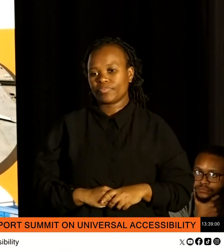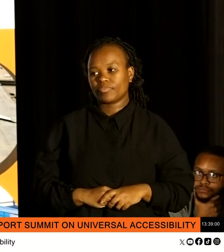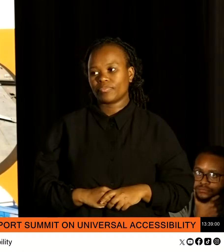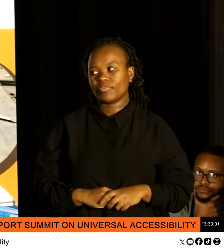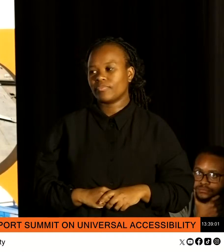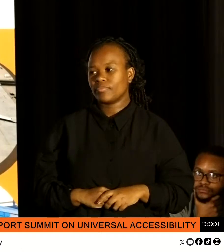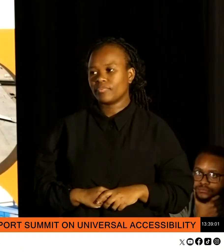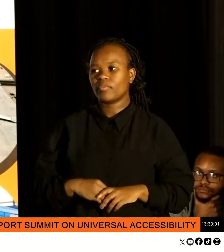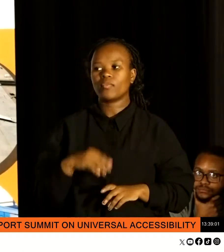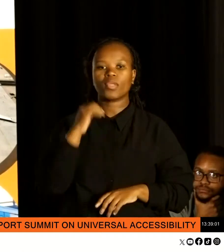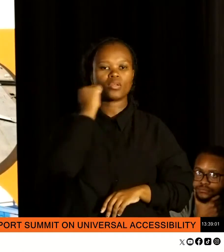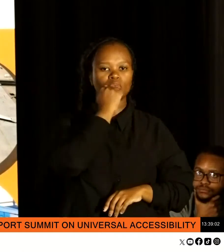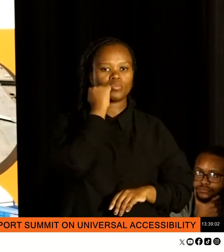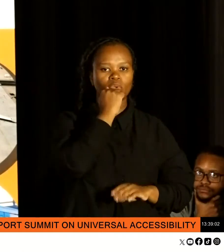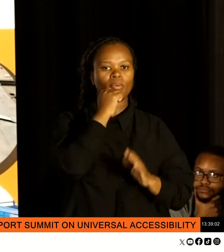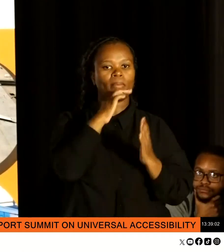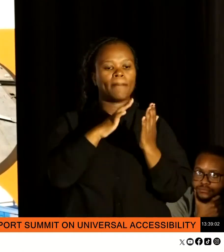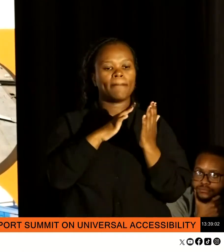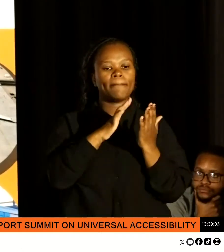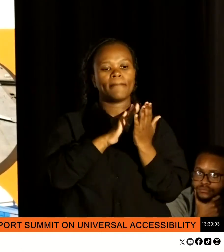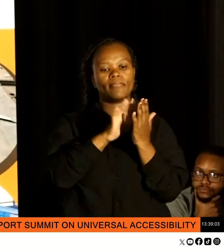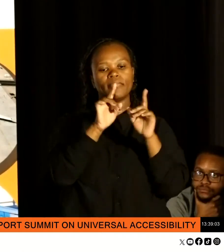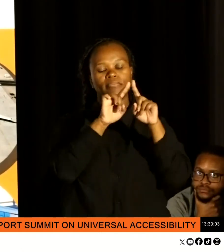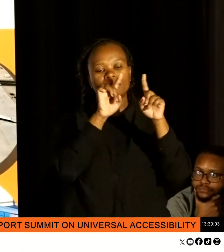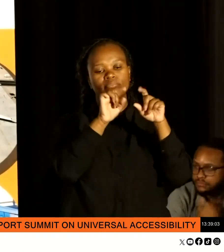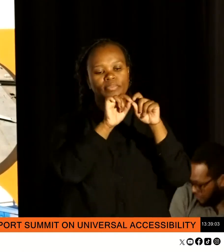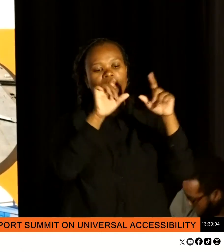So let me just get my slides going.